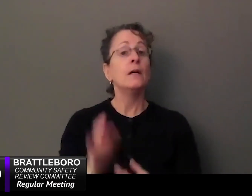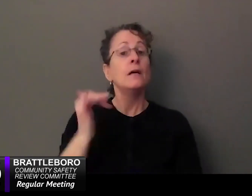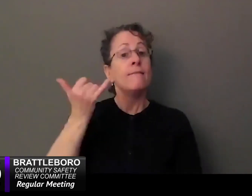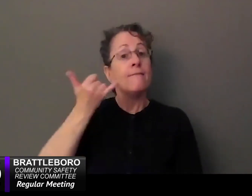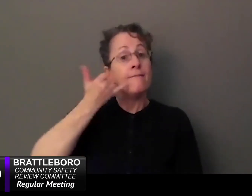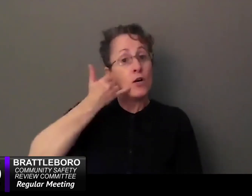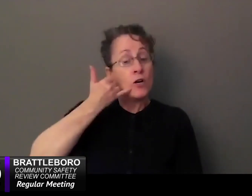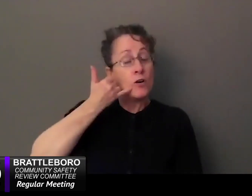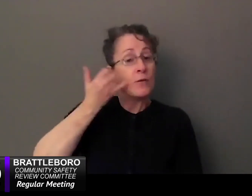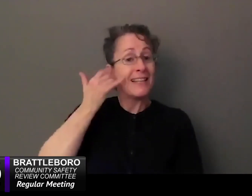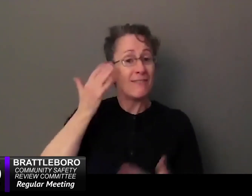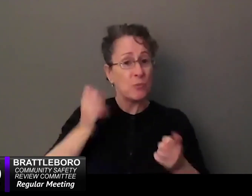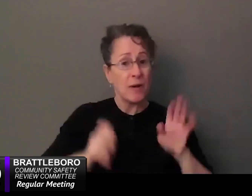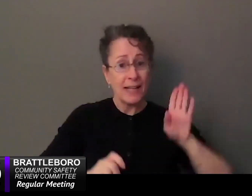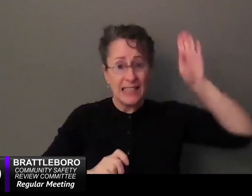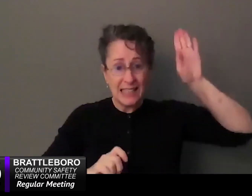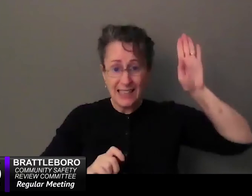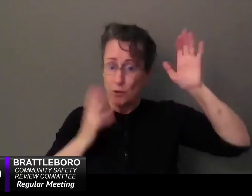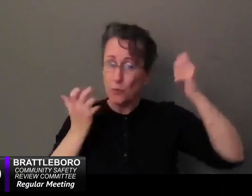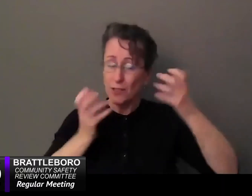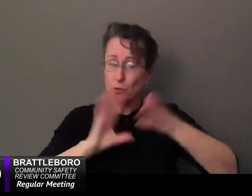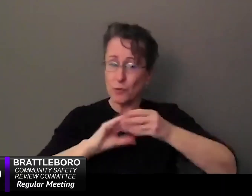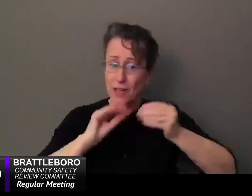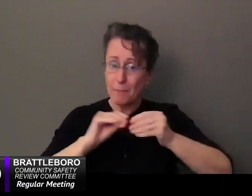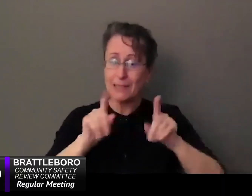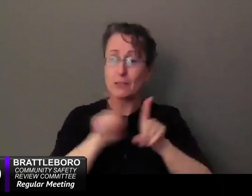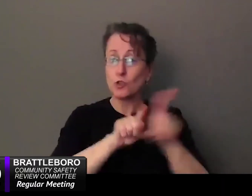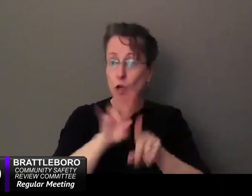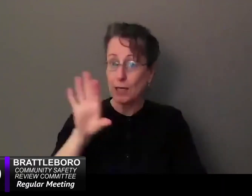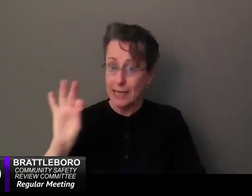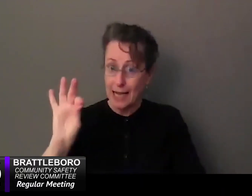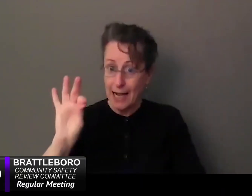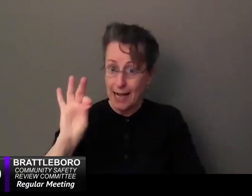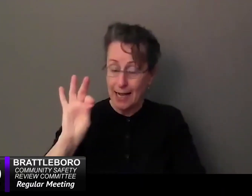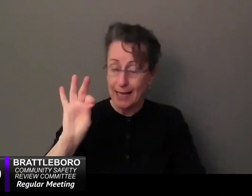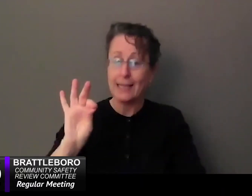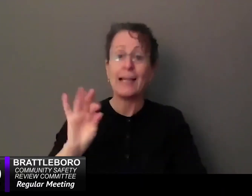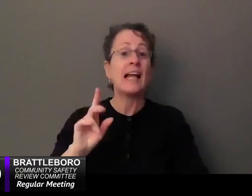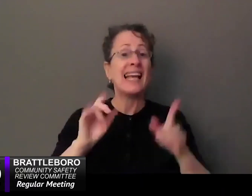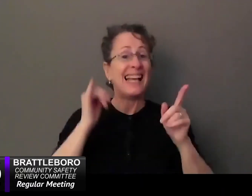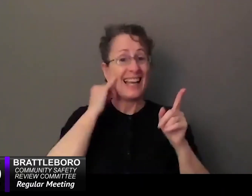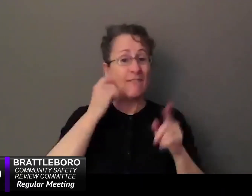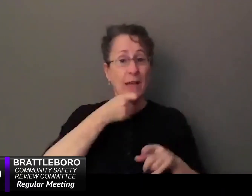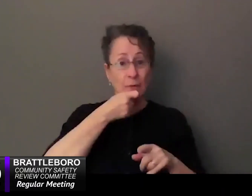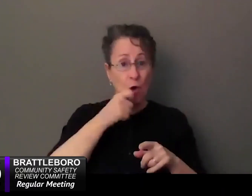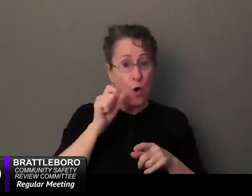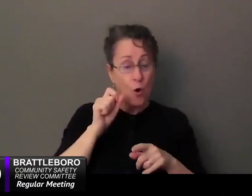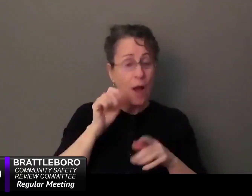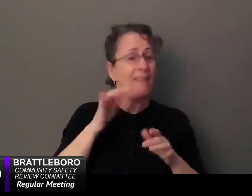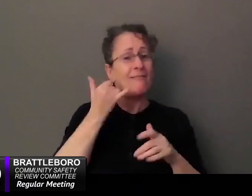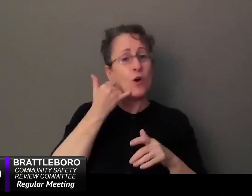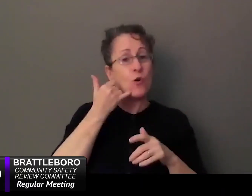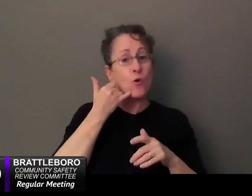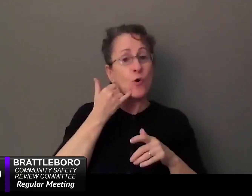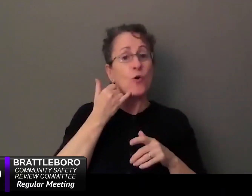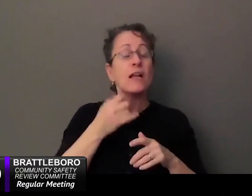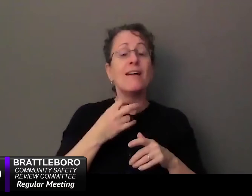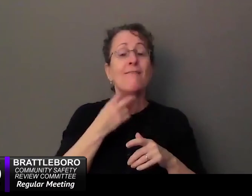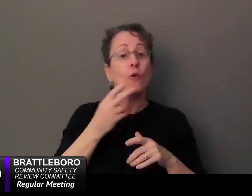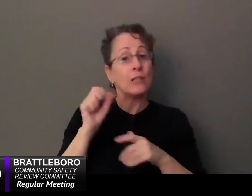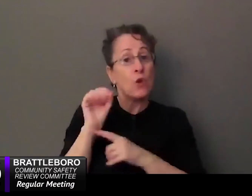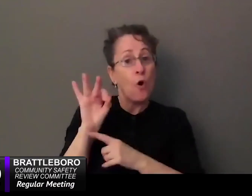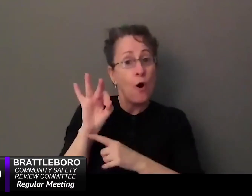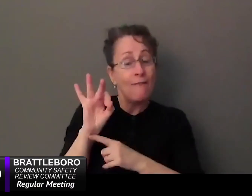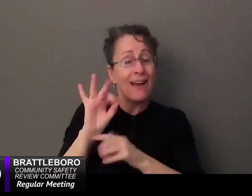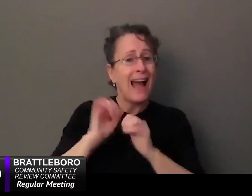for raising your hand and *6 for muting and unmuting. So yeah, and I think that's